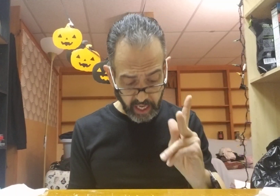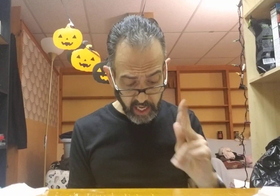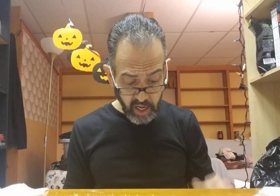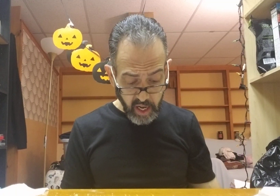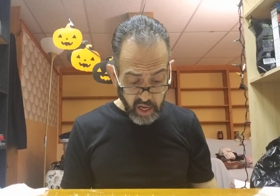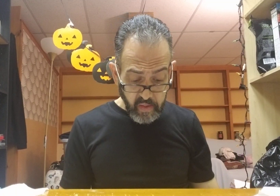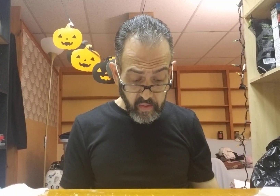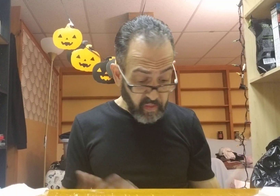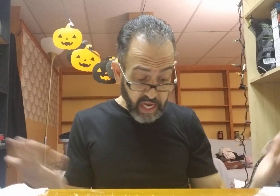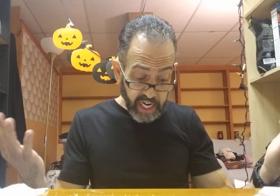Okay,